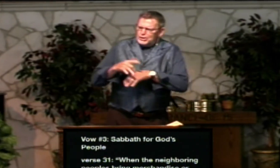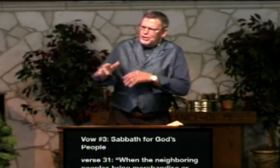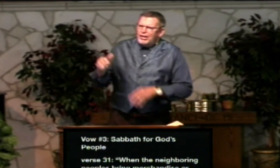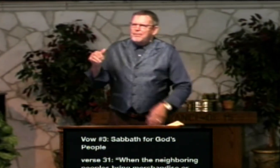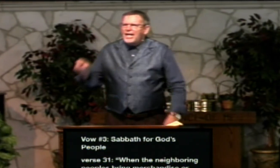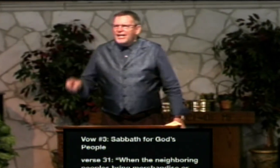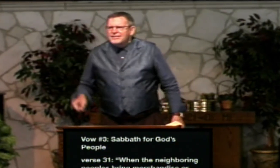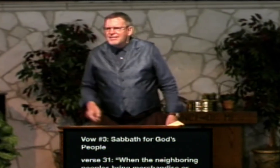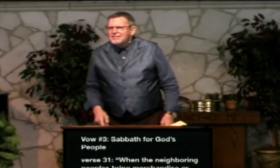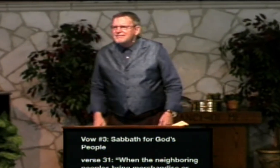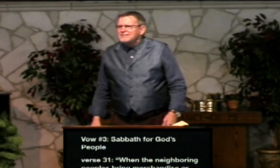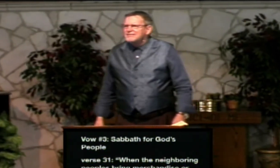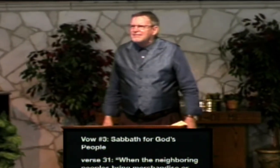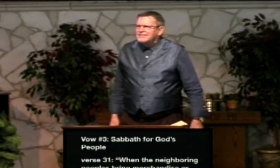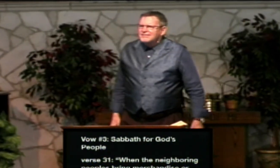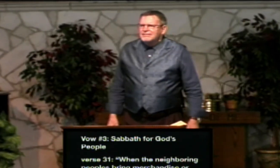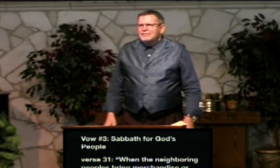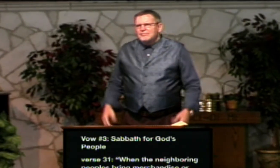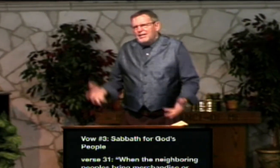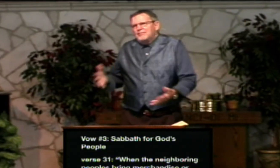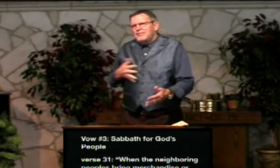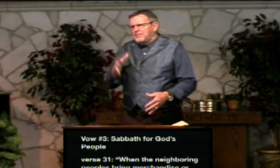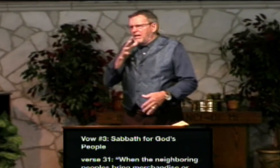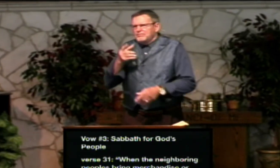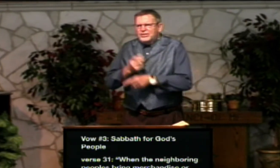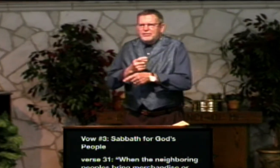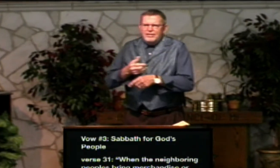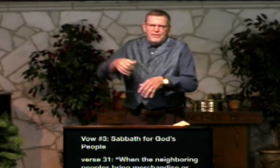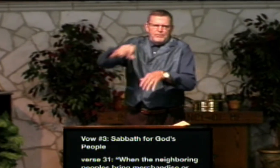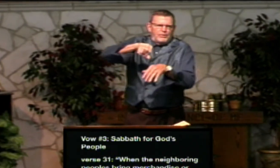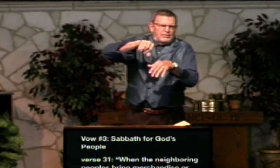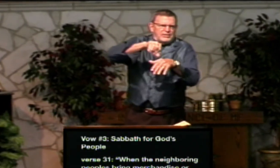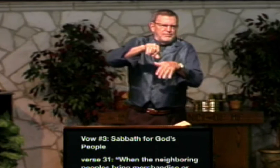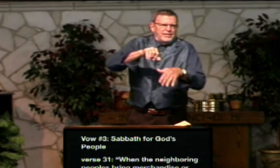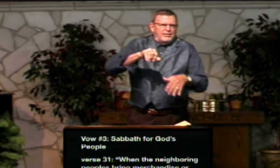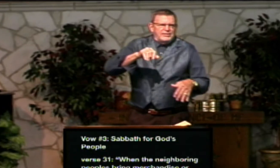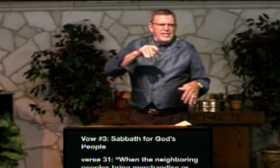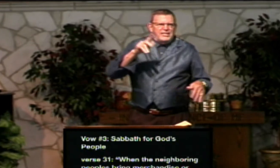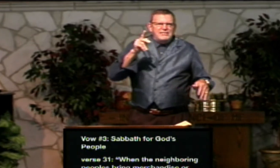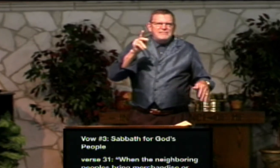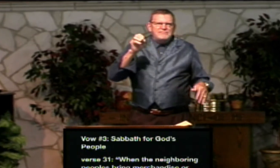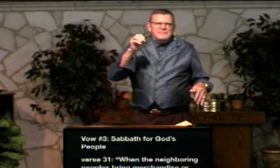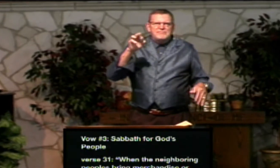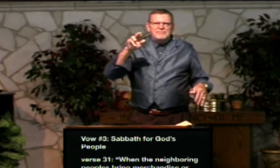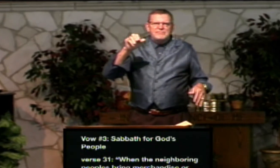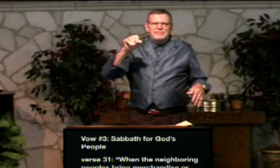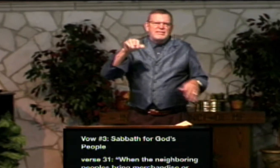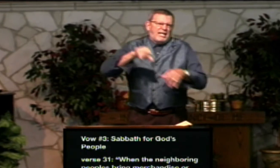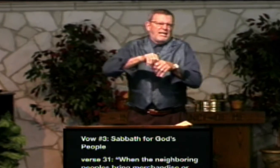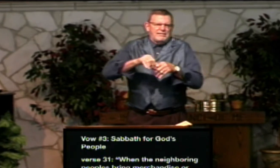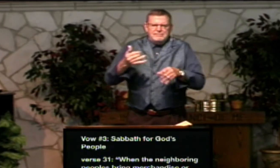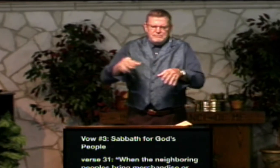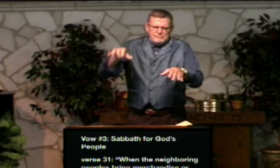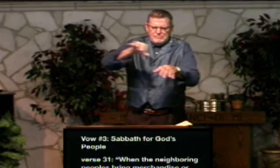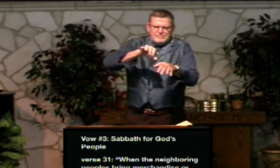It was a sharp axe. Well, my mom just poured on some kerosene,